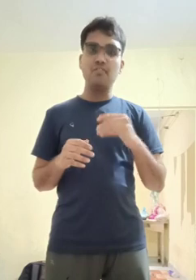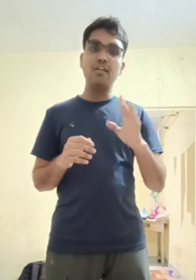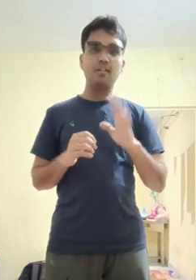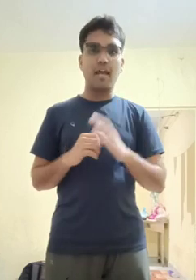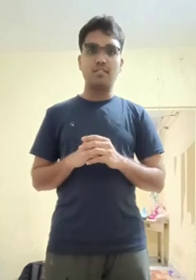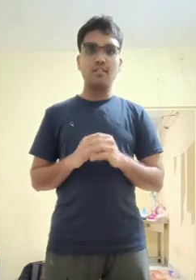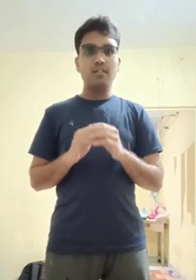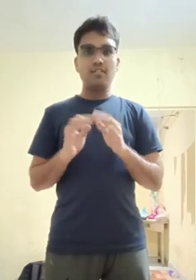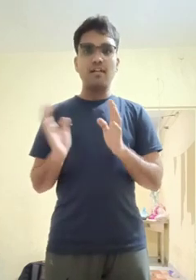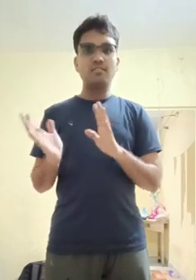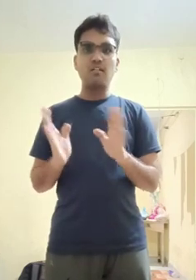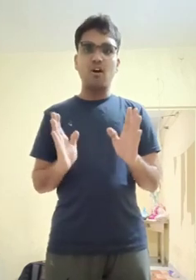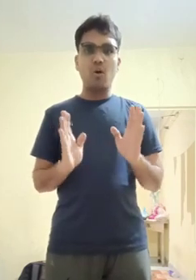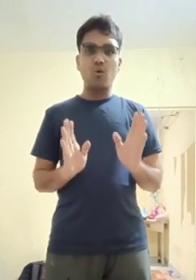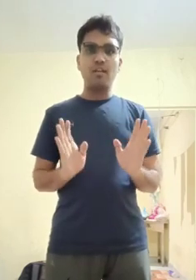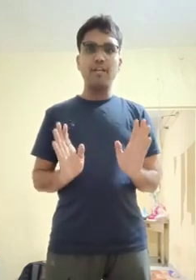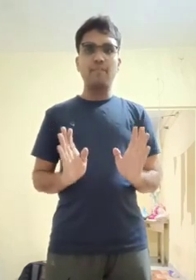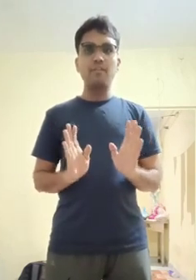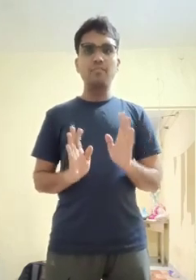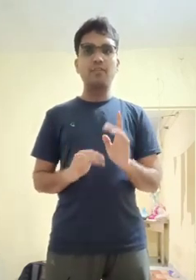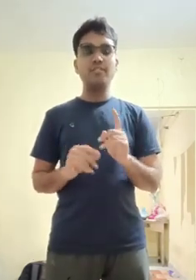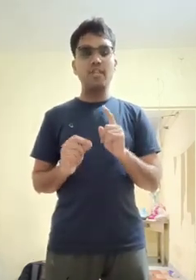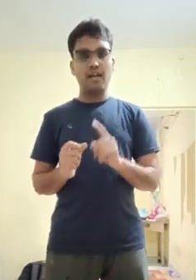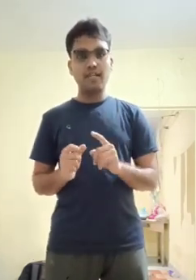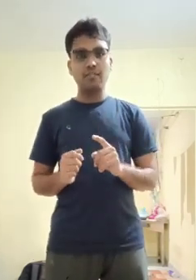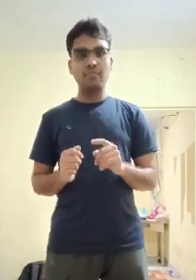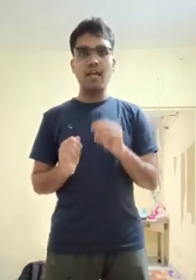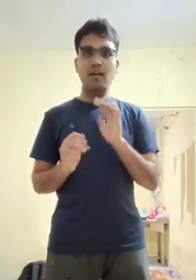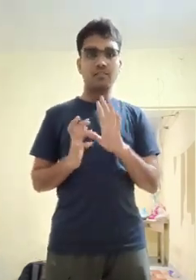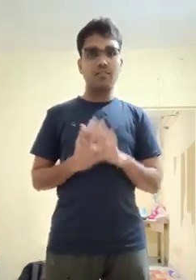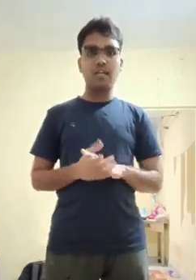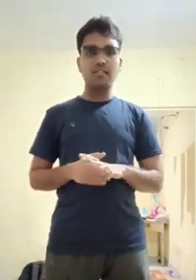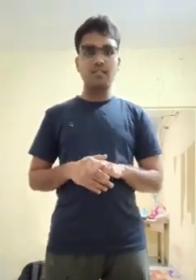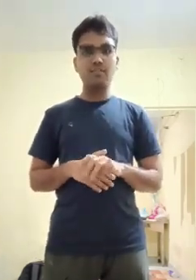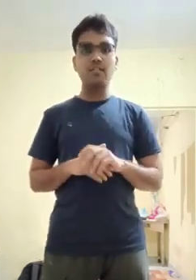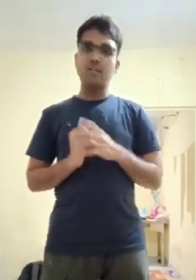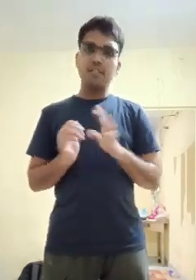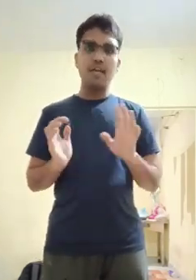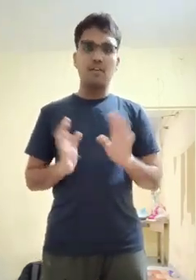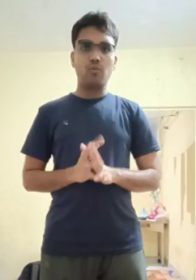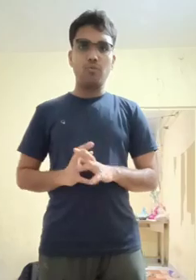rise. That's the only difference between checked exception and unchecked exception. Thank you.